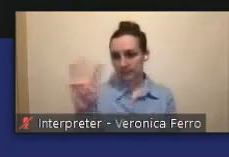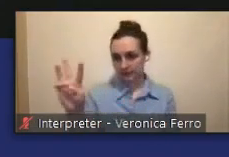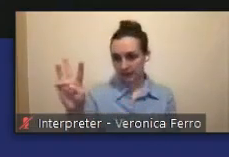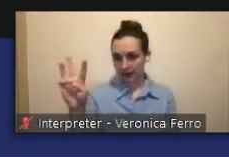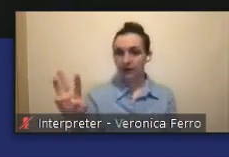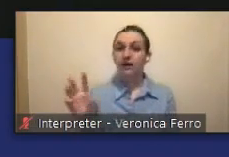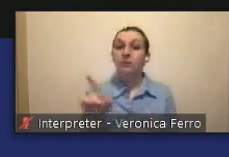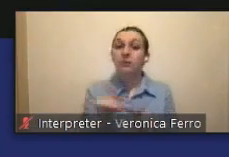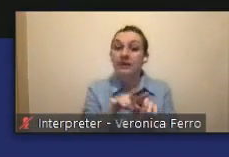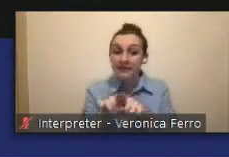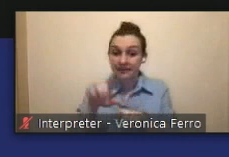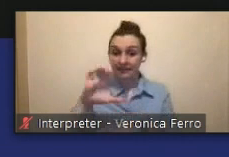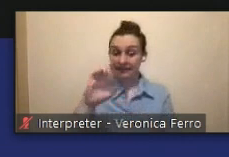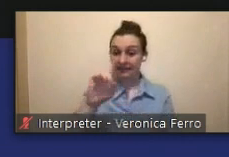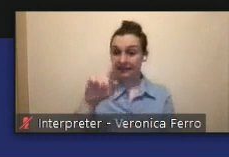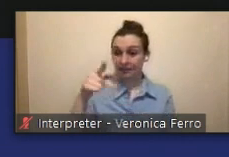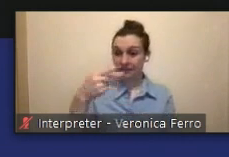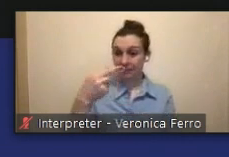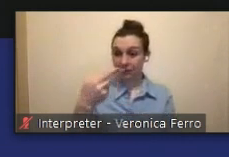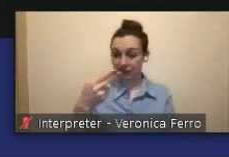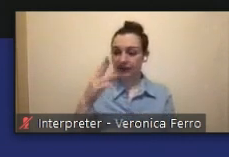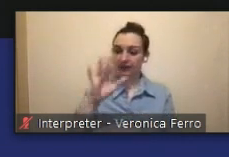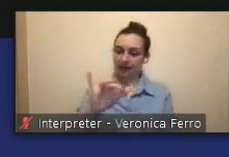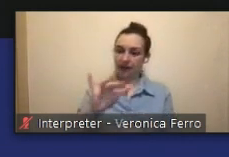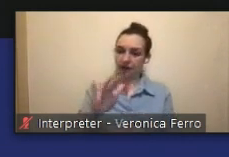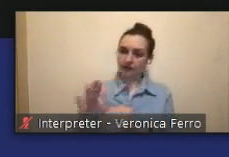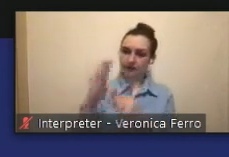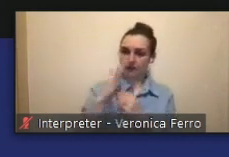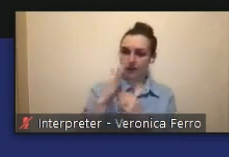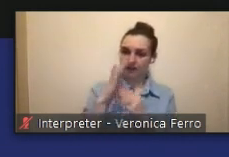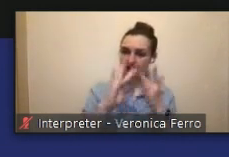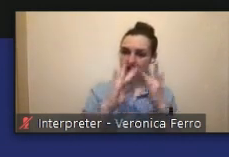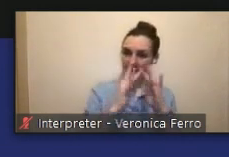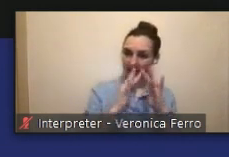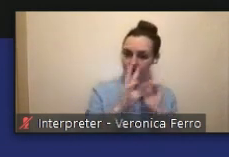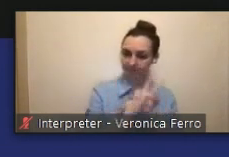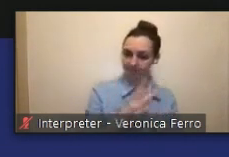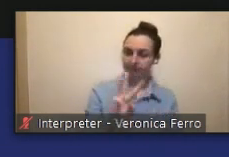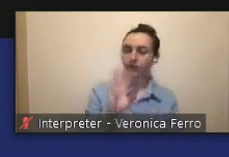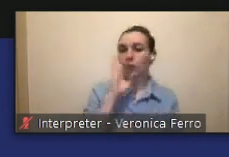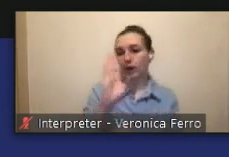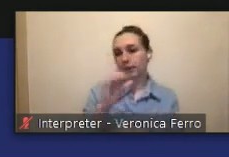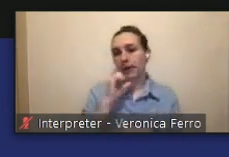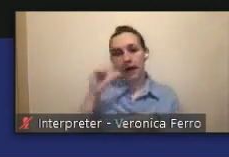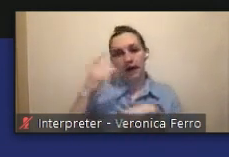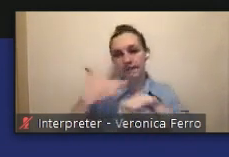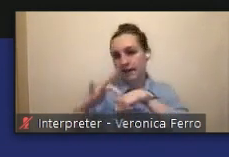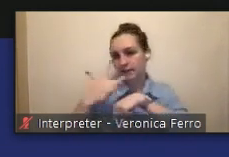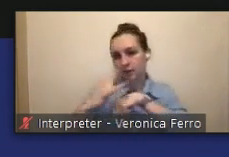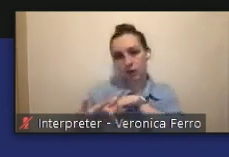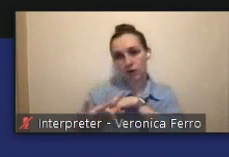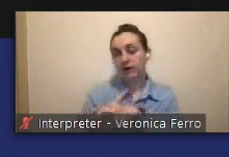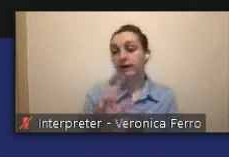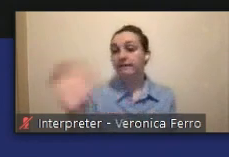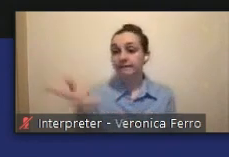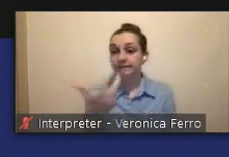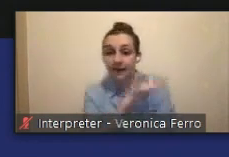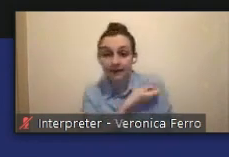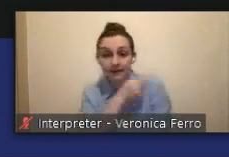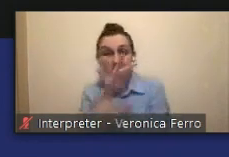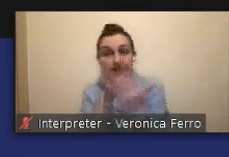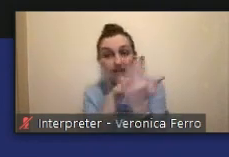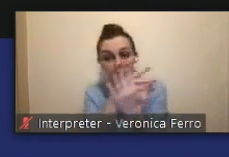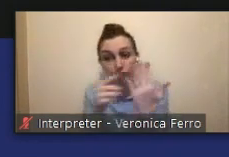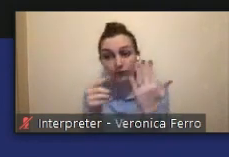and the COVID-19.colorado.gov site, will be unavailable. Email communications, vaccine scheduling tools, and the Google Forms